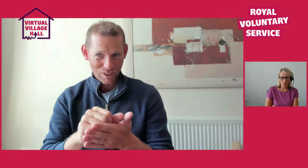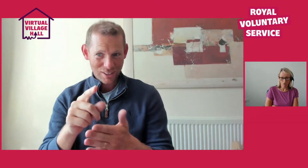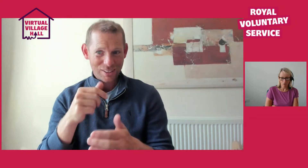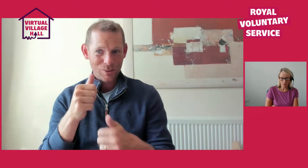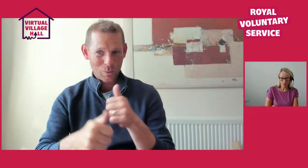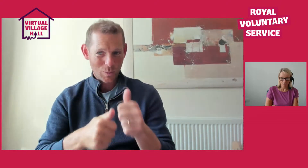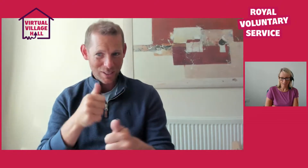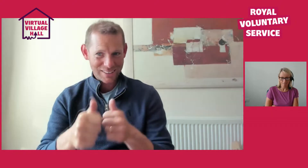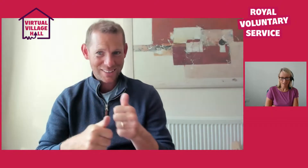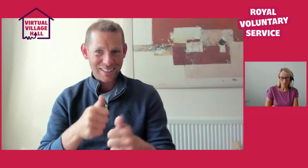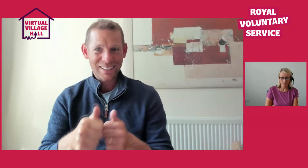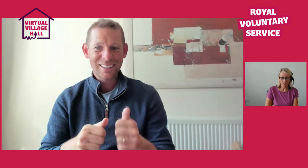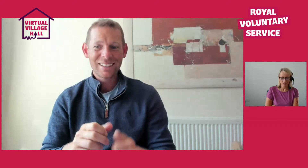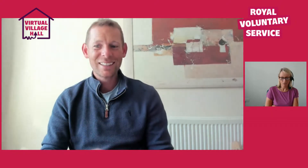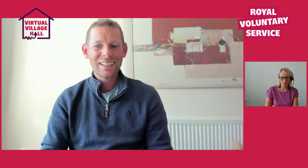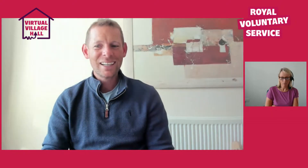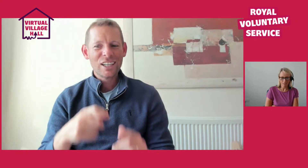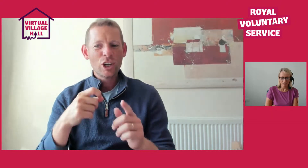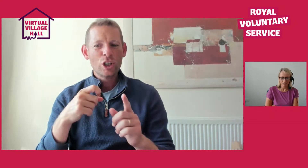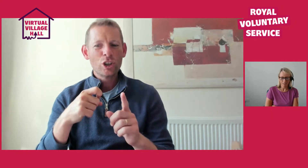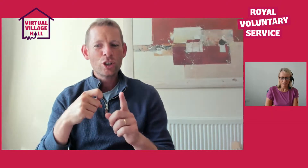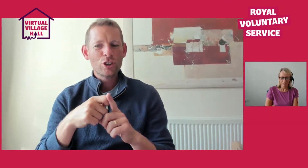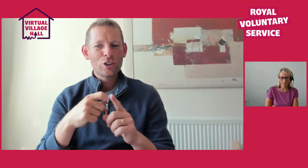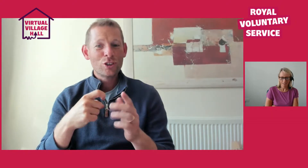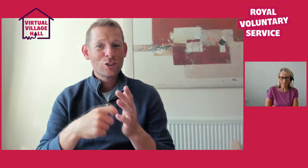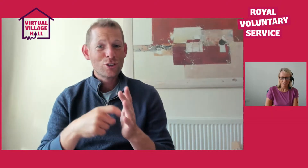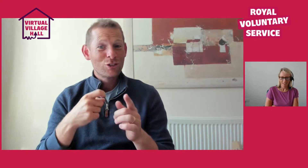And Joan also got that right. Well done, Joan.